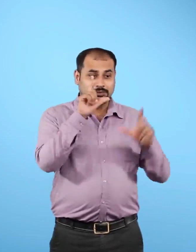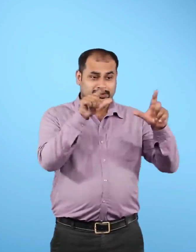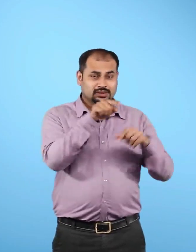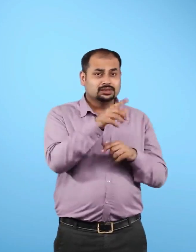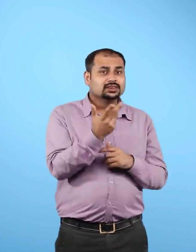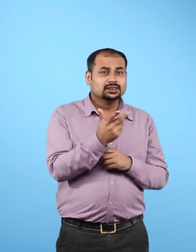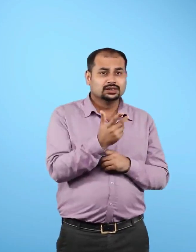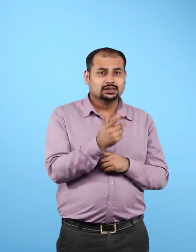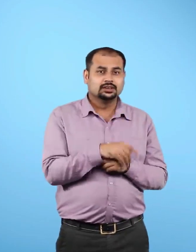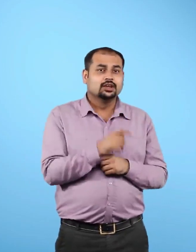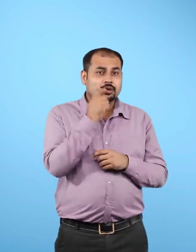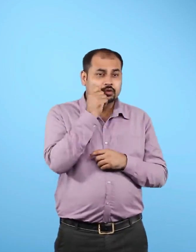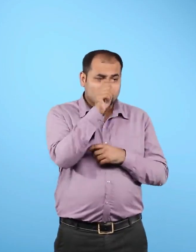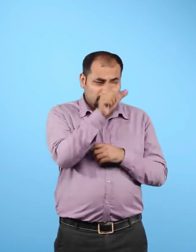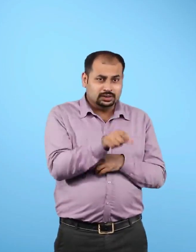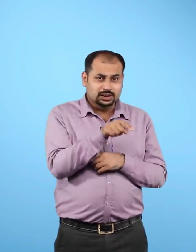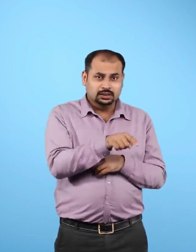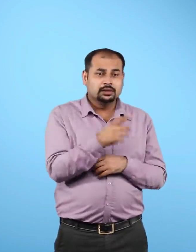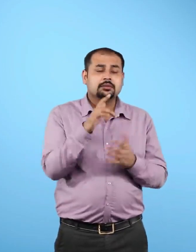One is a man from Himachal Pradesh,